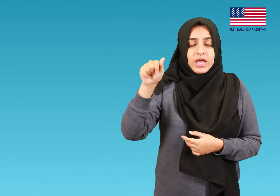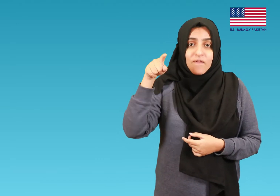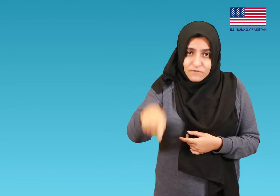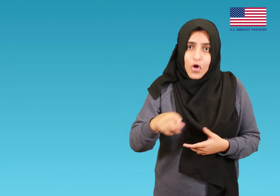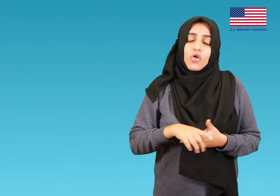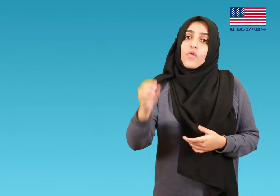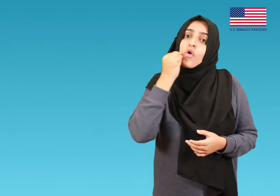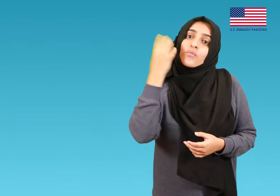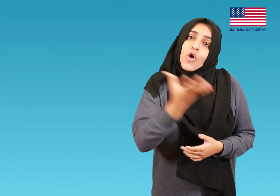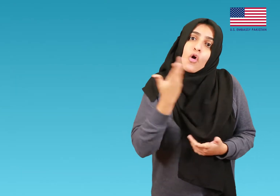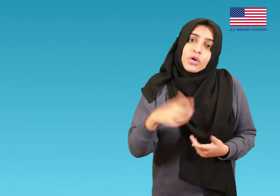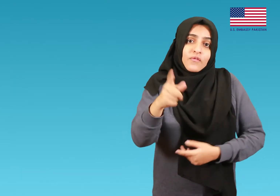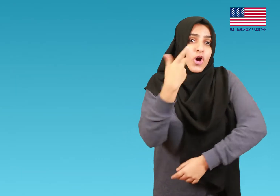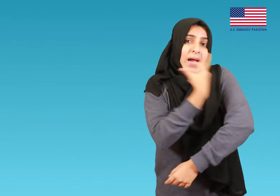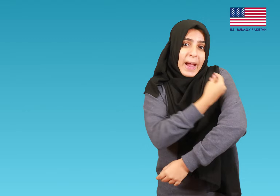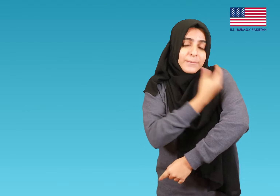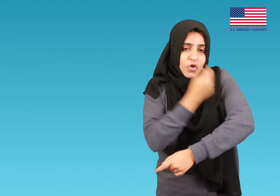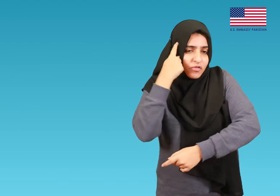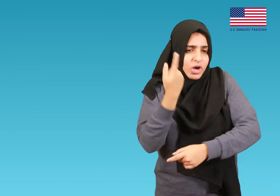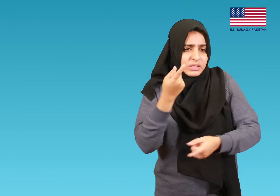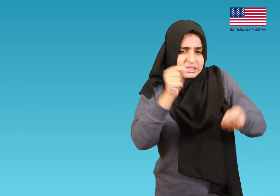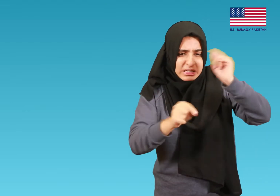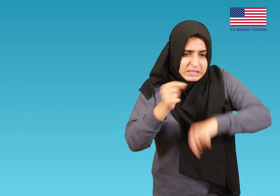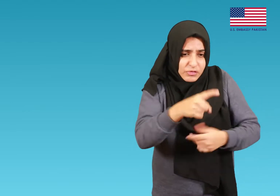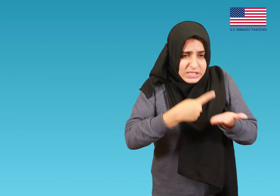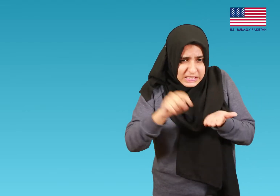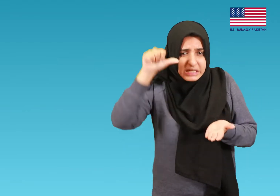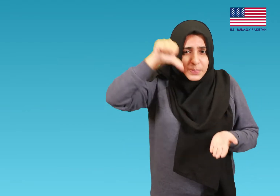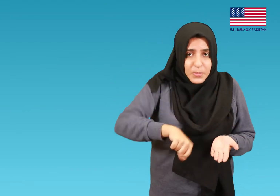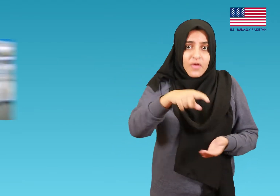have announced that they completed clinical trials of COVID-19 vaccines.